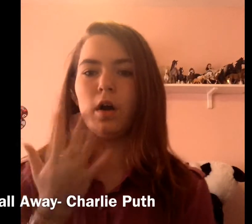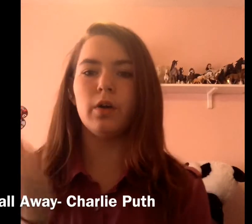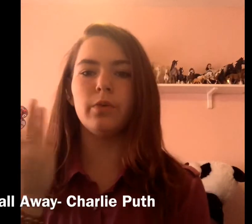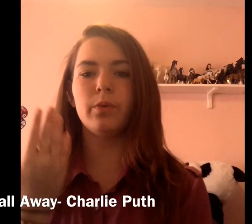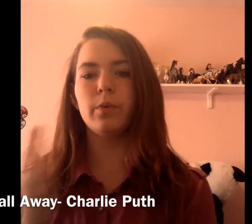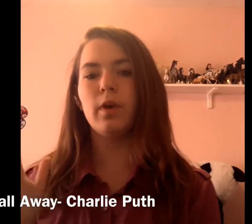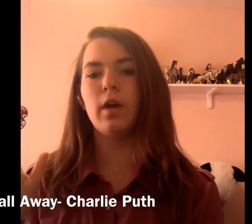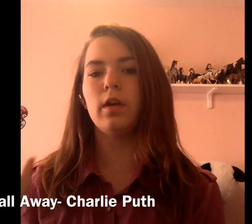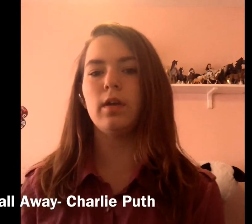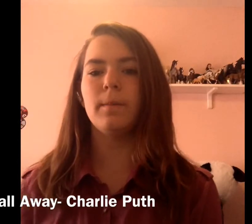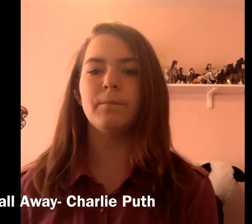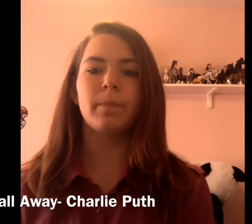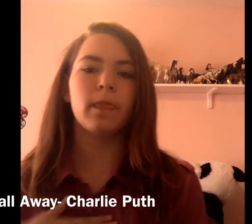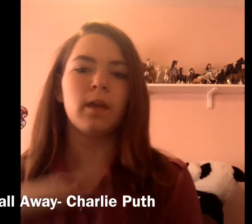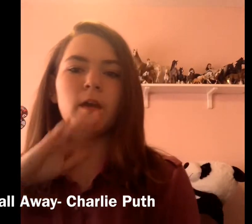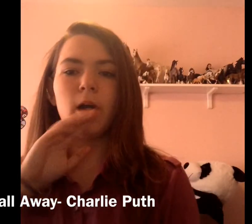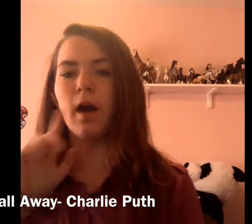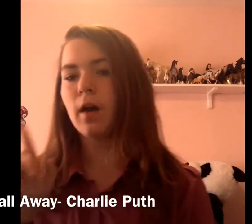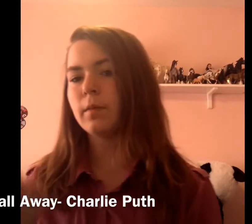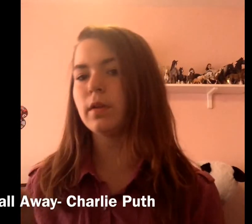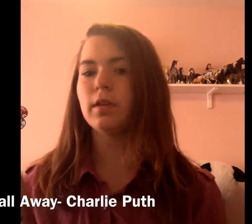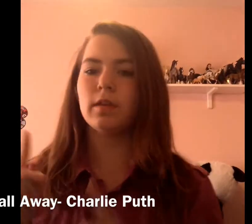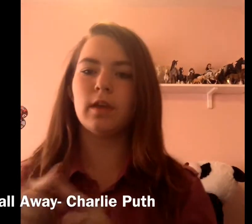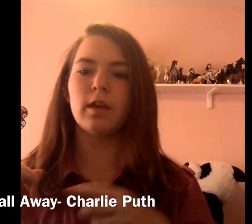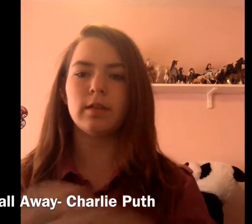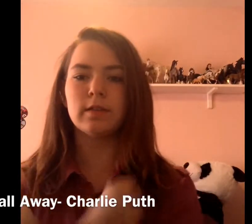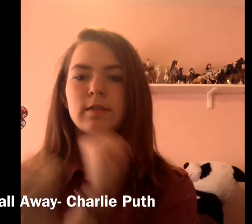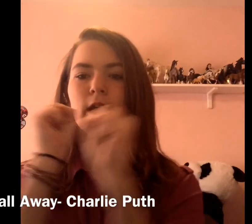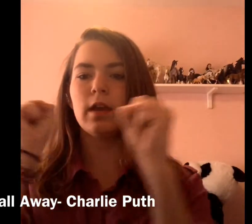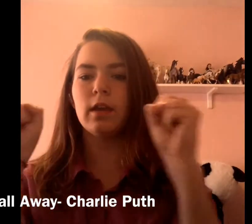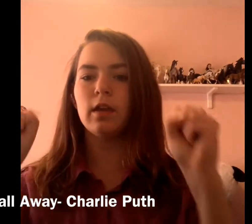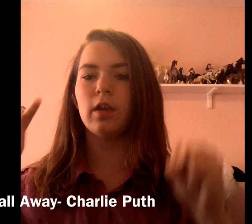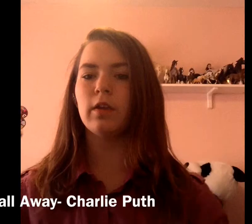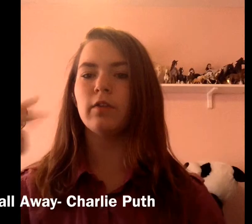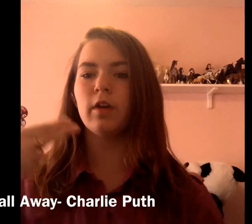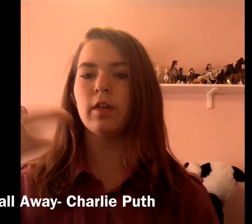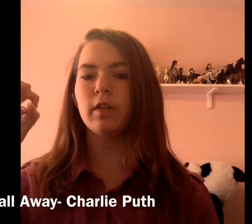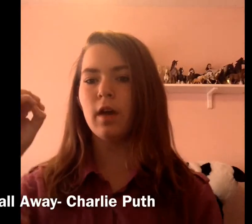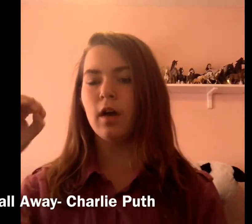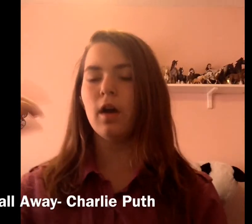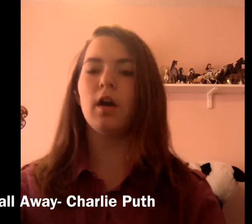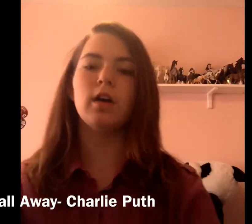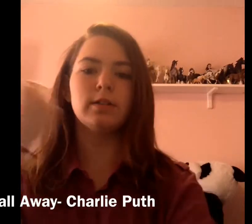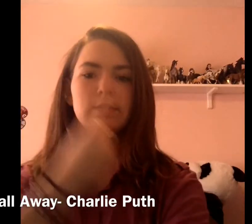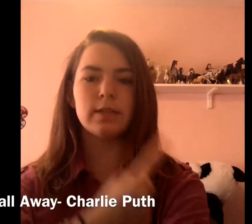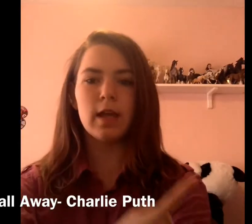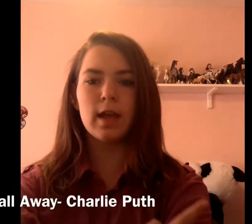away I'll be there to save the day